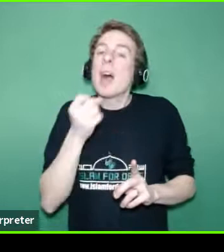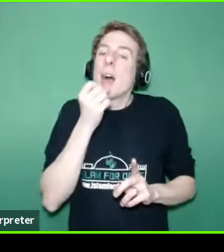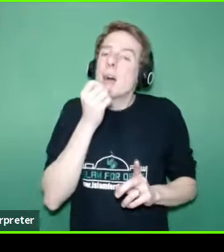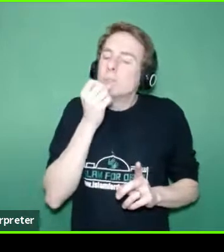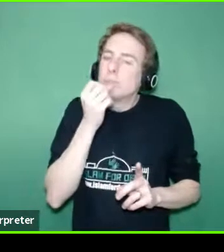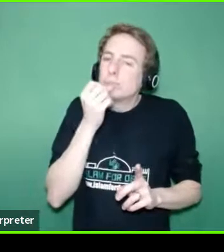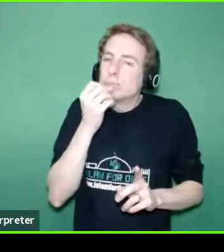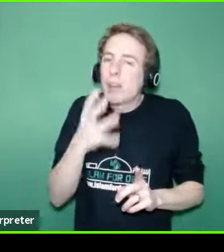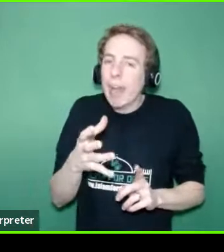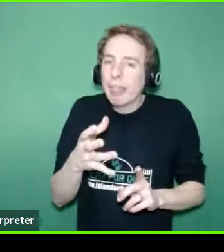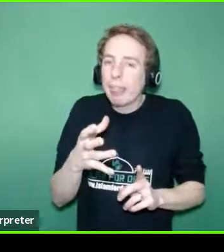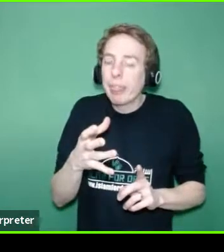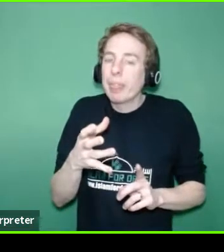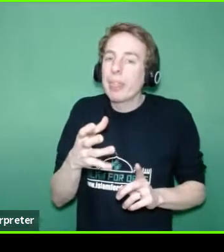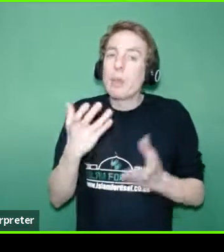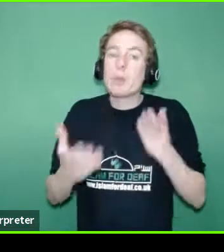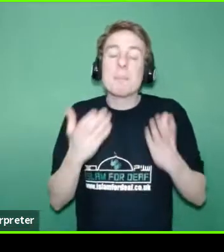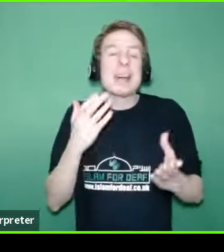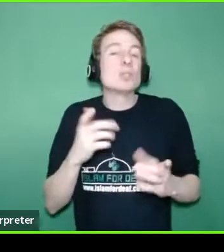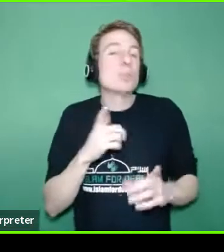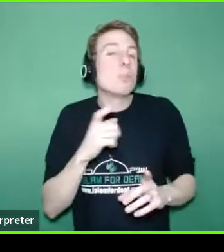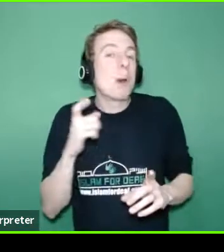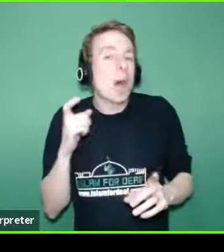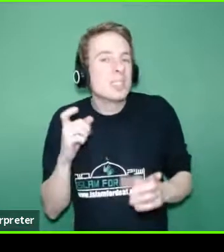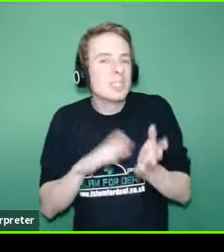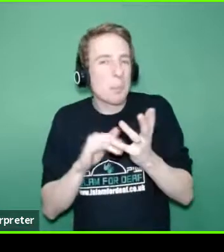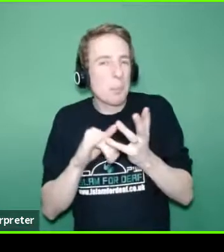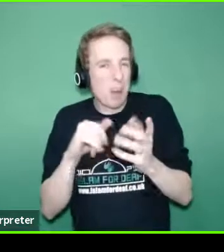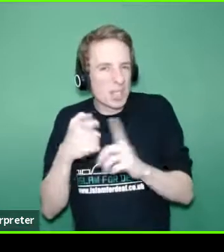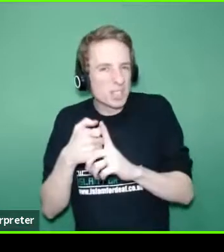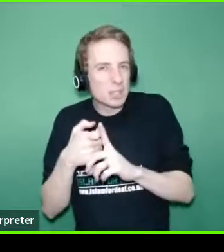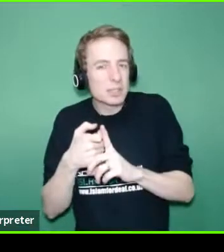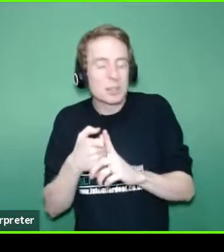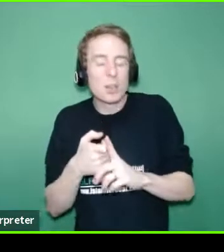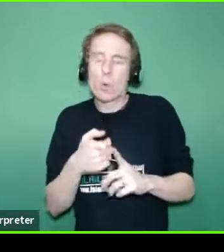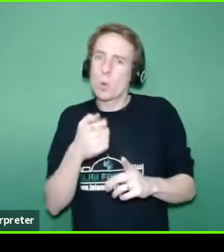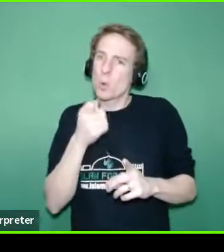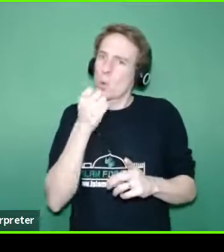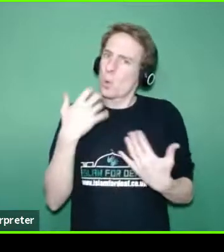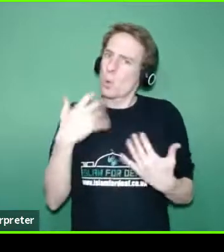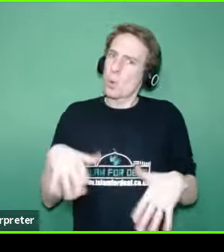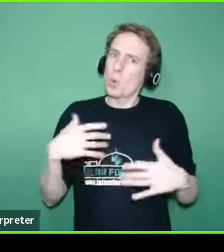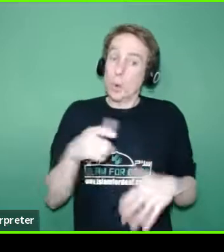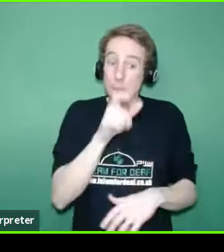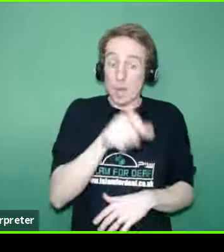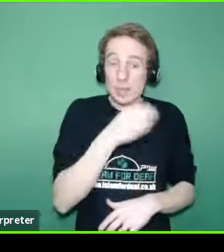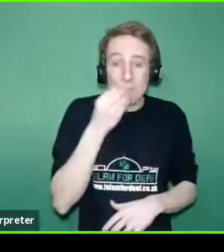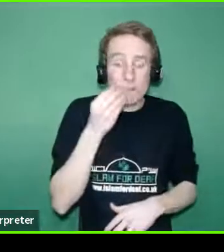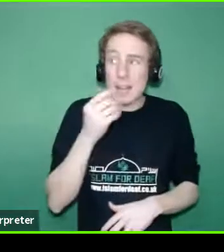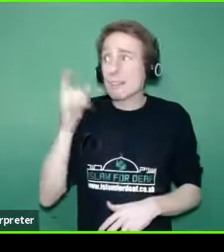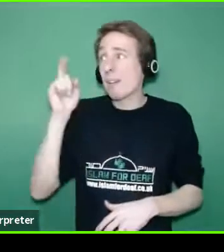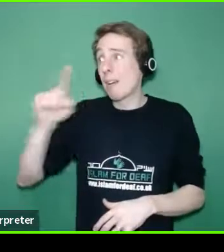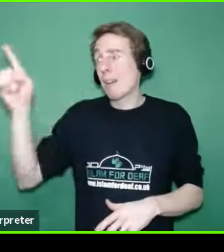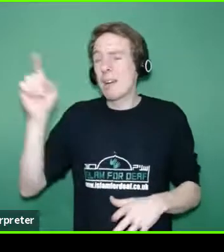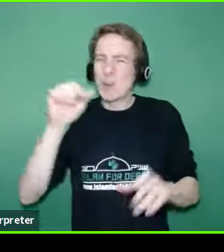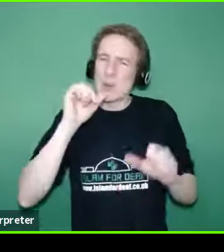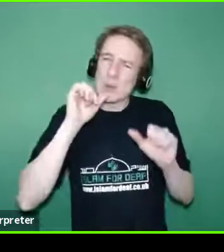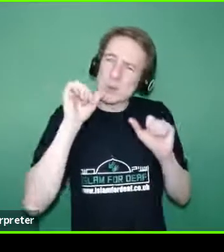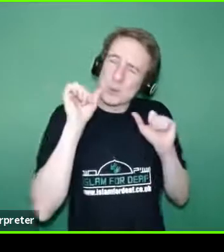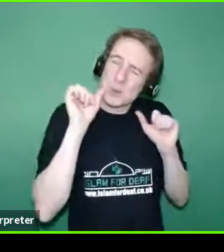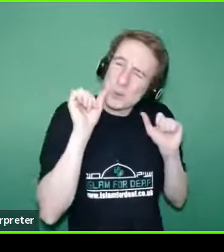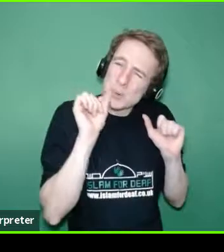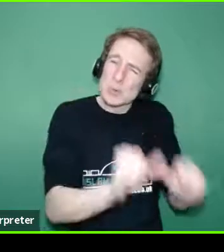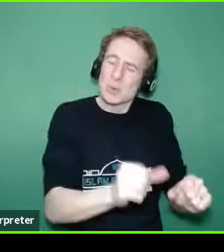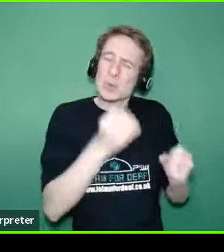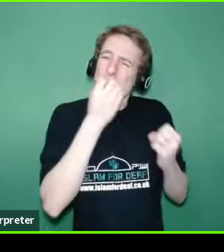that to people and to the sons and the daughters of Adam, that the smell of